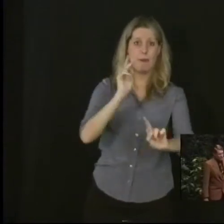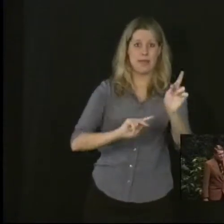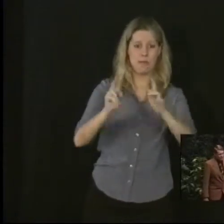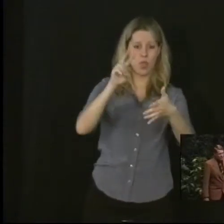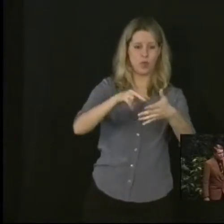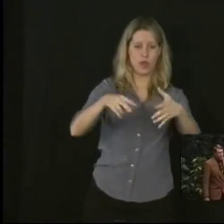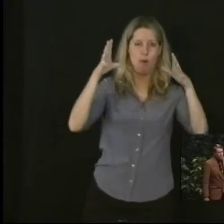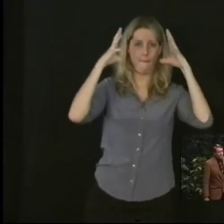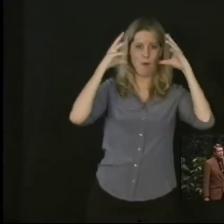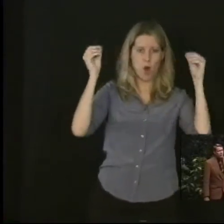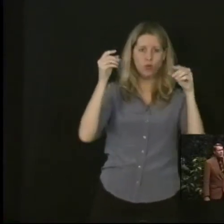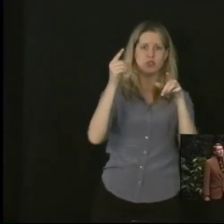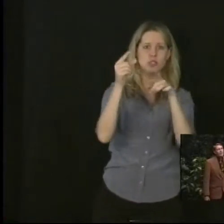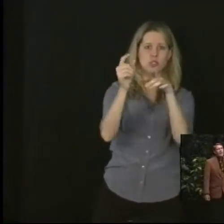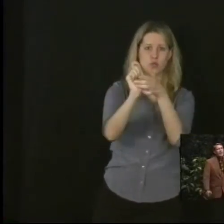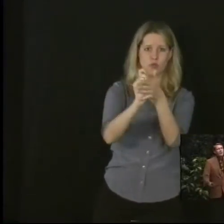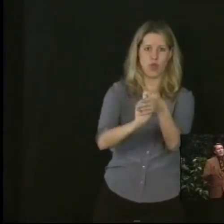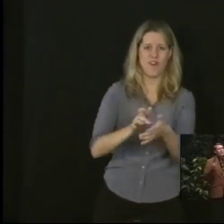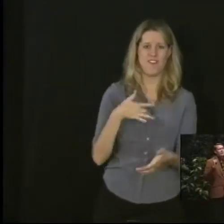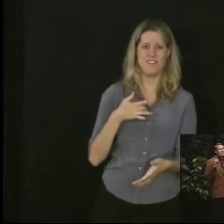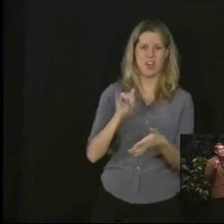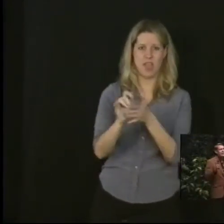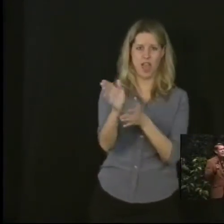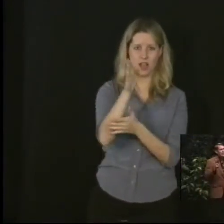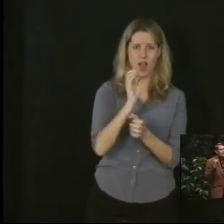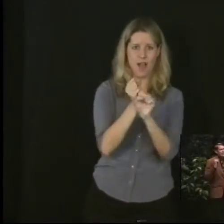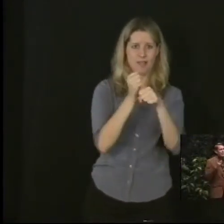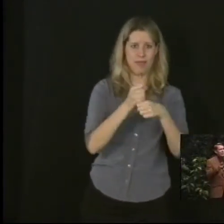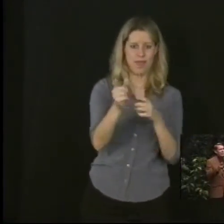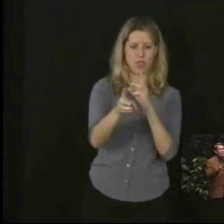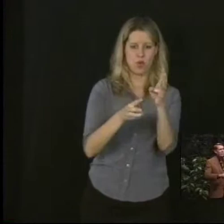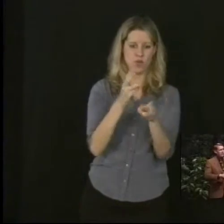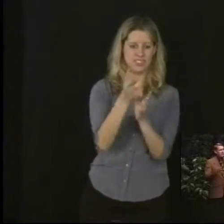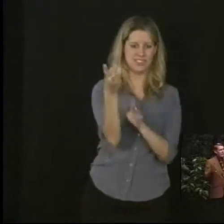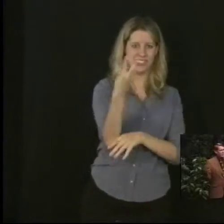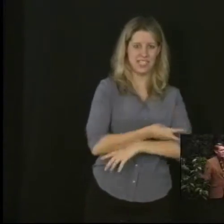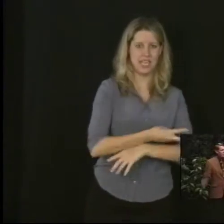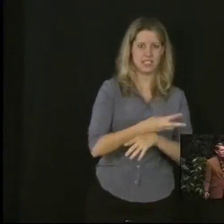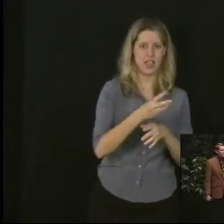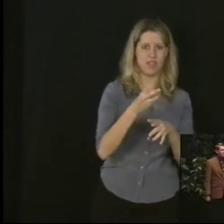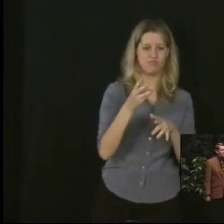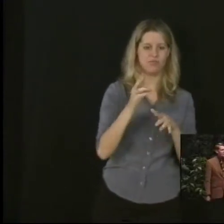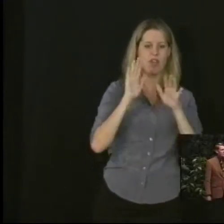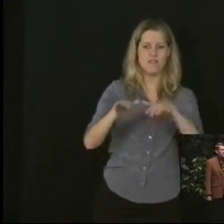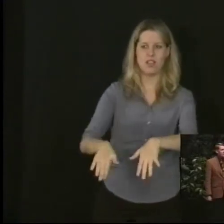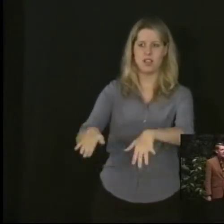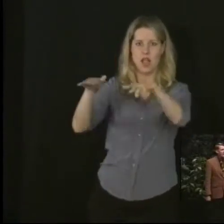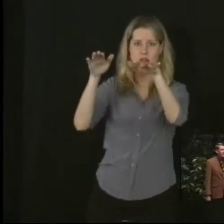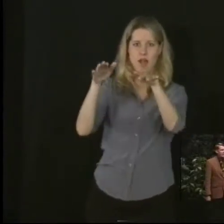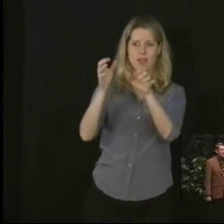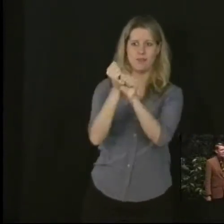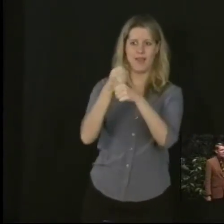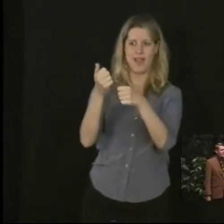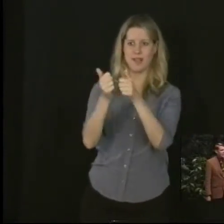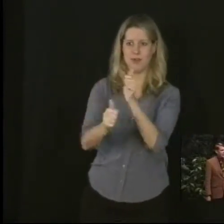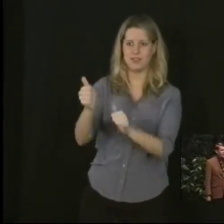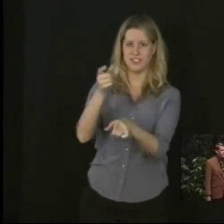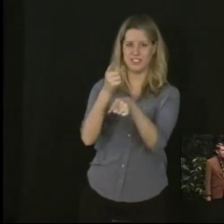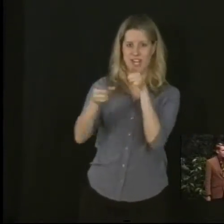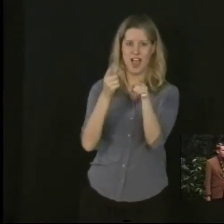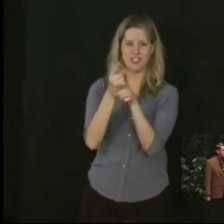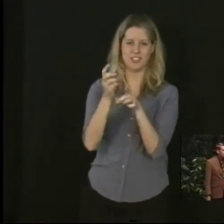wrote will feel that God made the world in 6 days and the flood formed most of the geology of the world. Noah's flood messed up the real estate